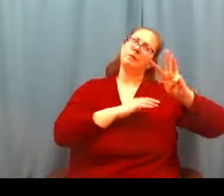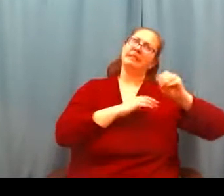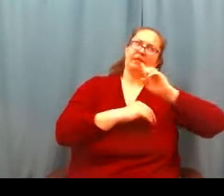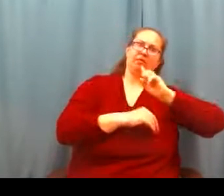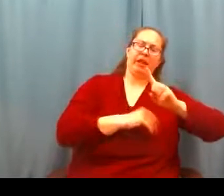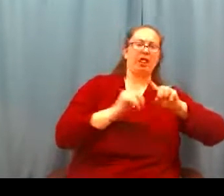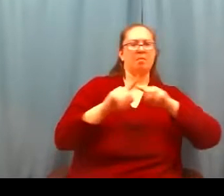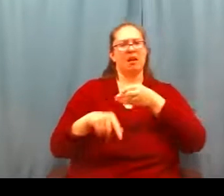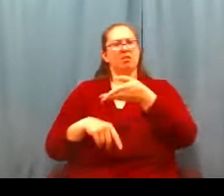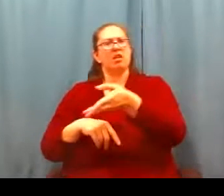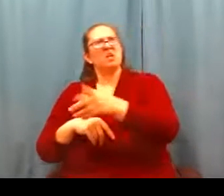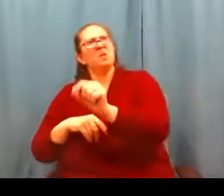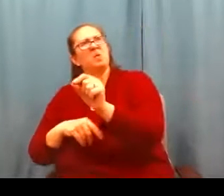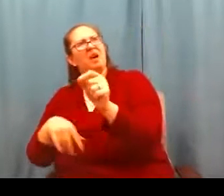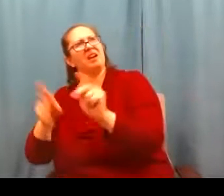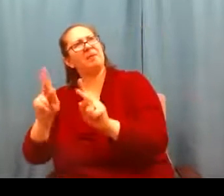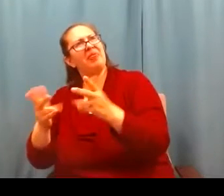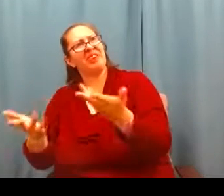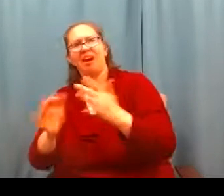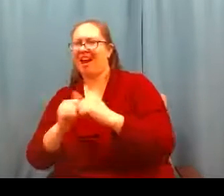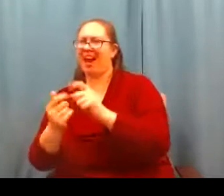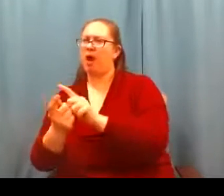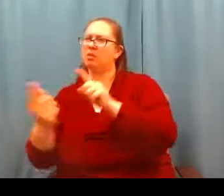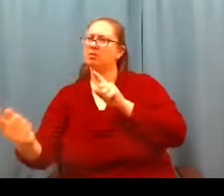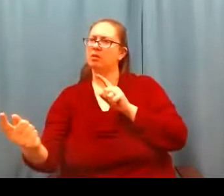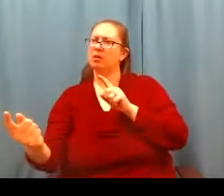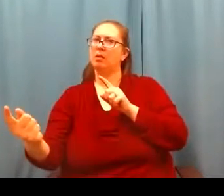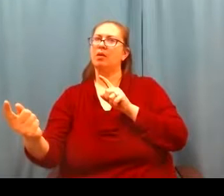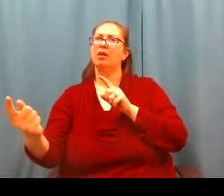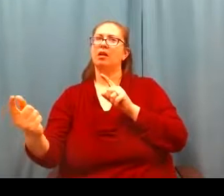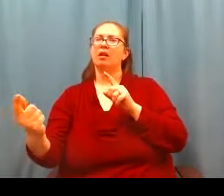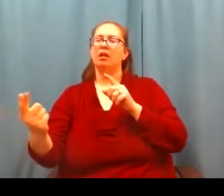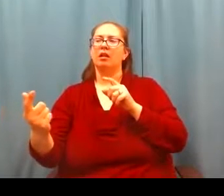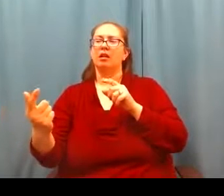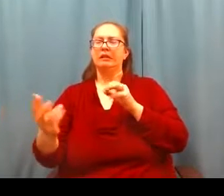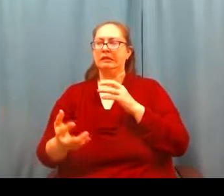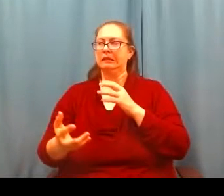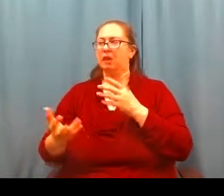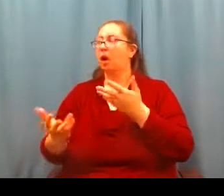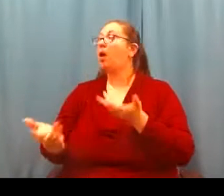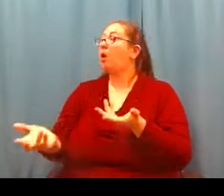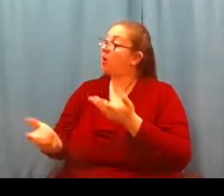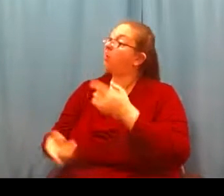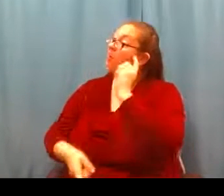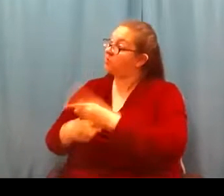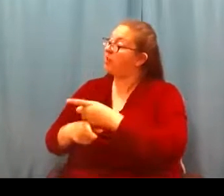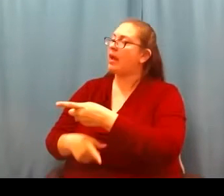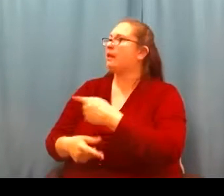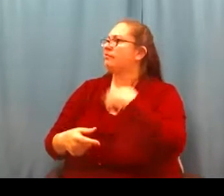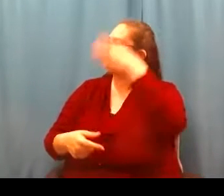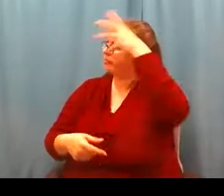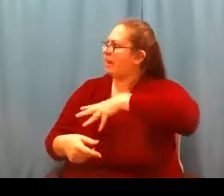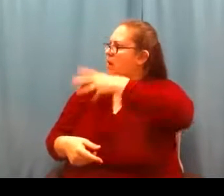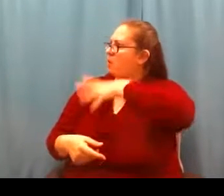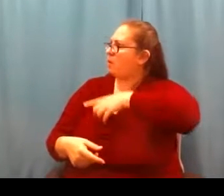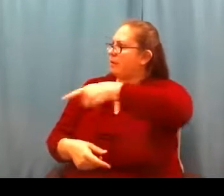absolutely right. I don't know if it's Mr. Concerned Citizen or Ms. Concerned Citizen, but I think you're absolutely